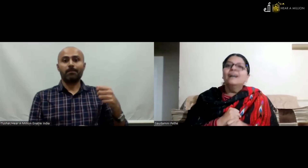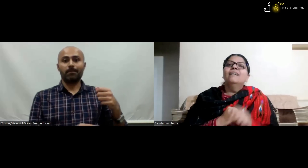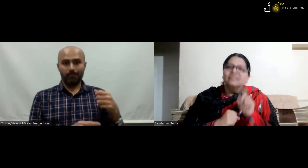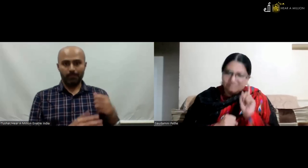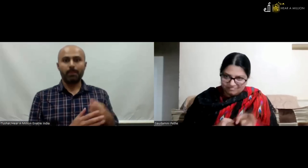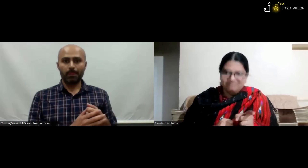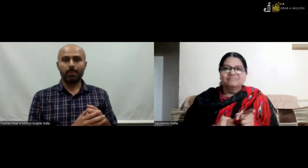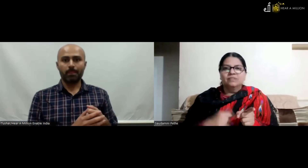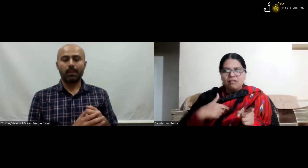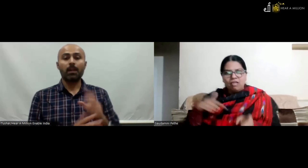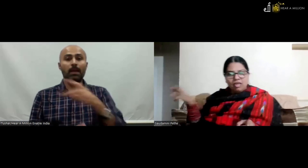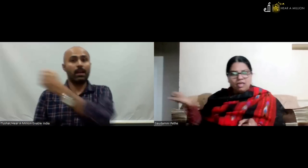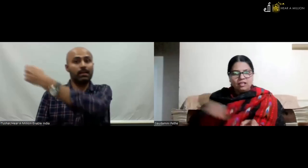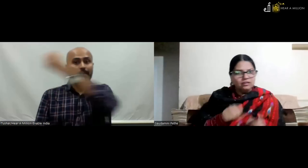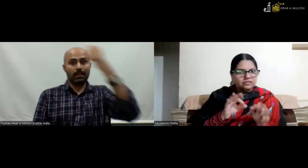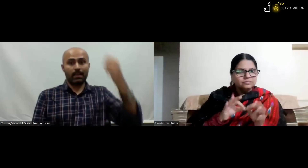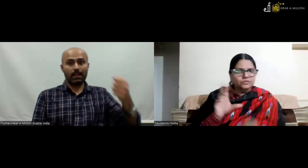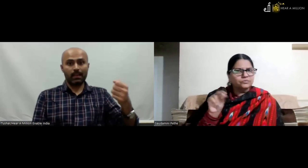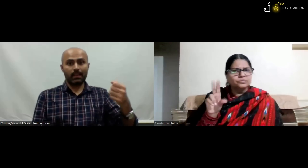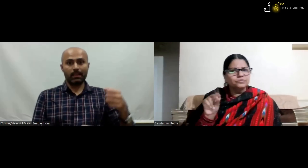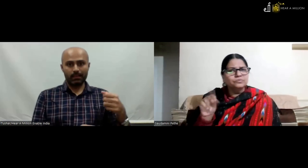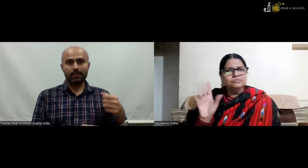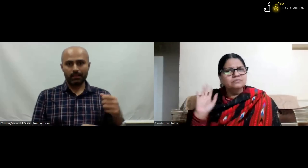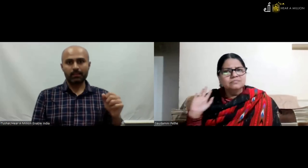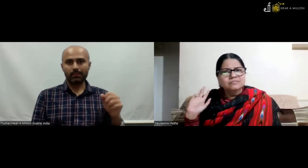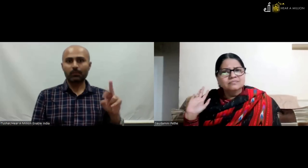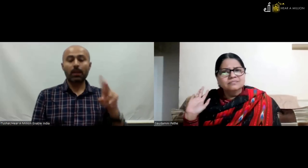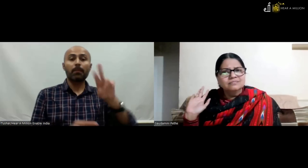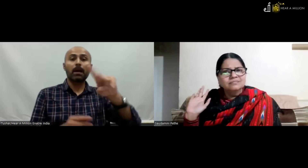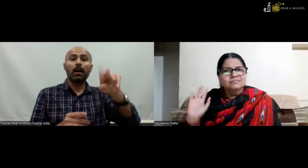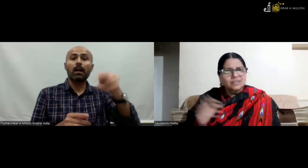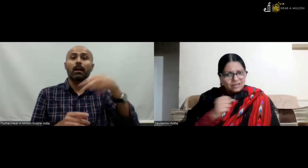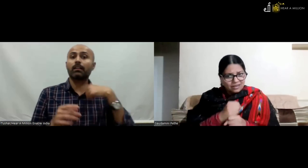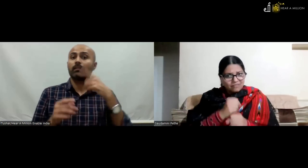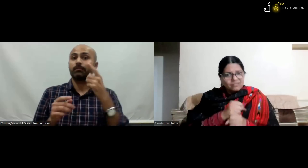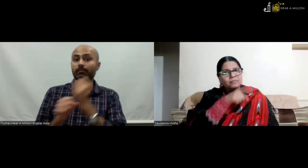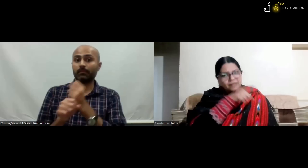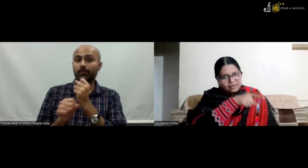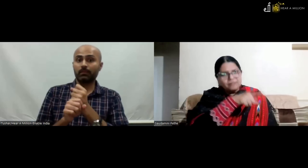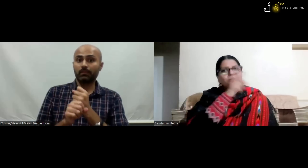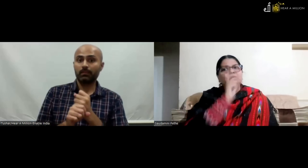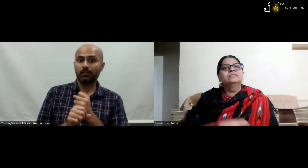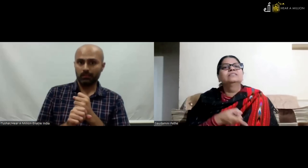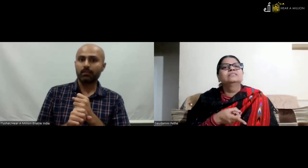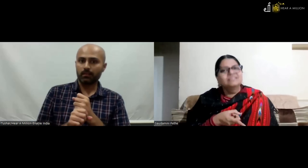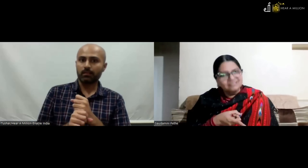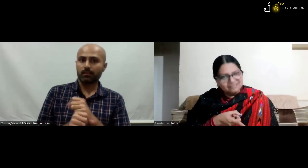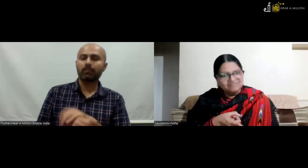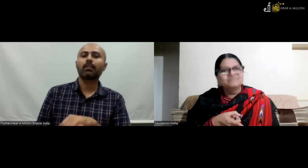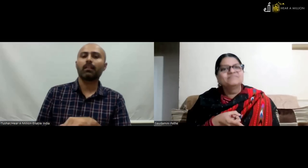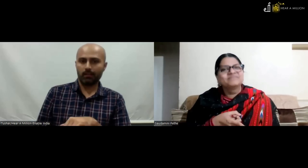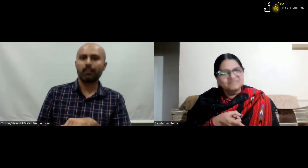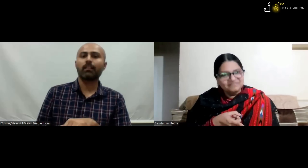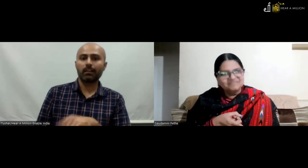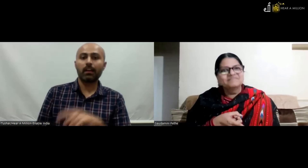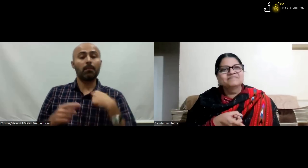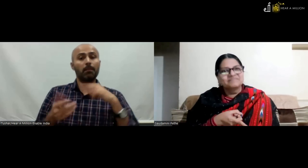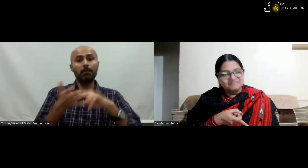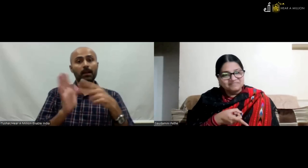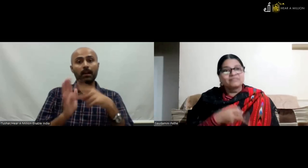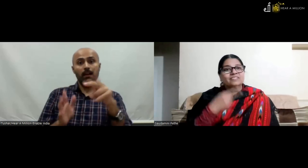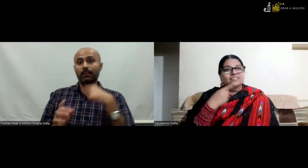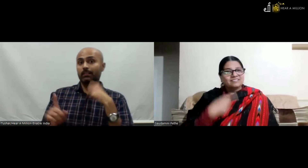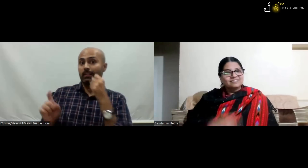accessibility. If they are missing on it, for example, we should not have our own interpreter. It's